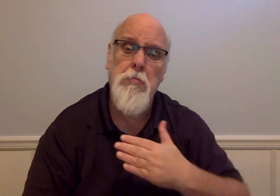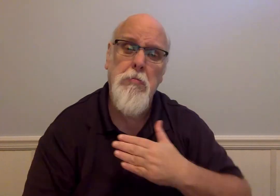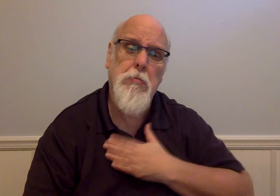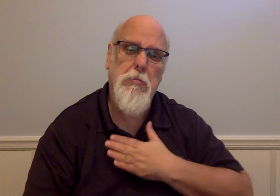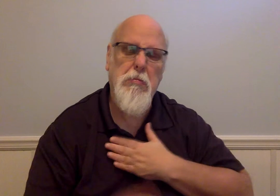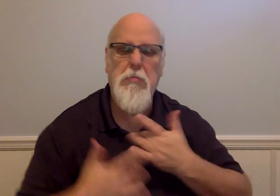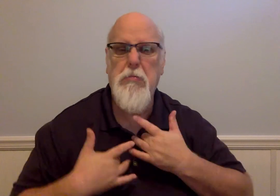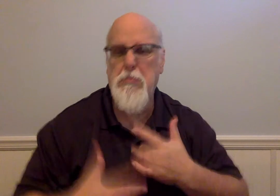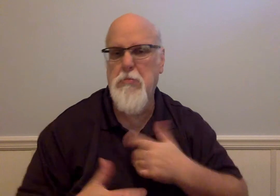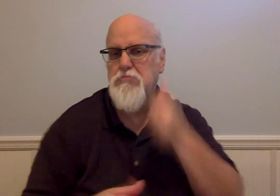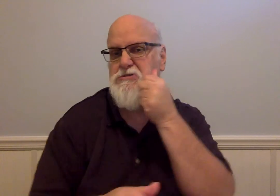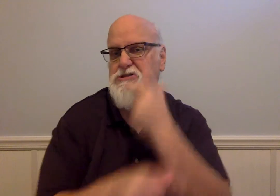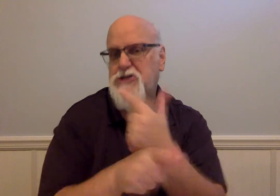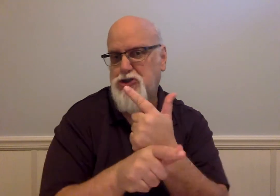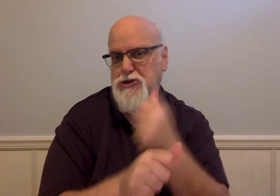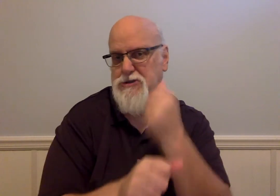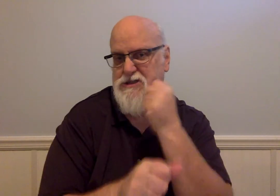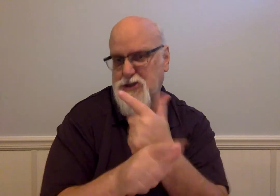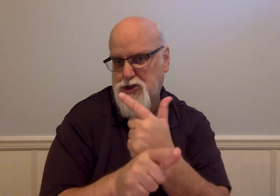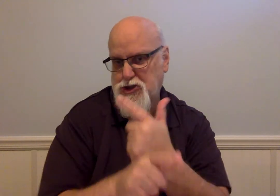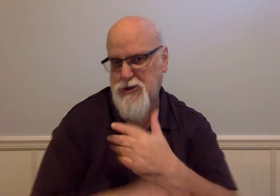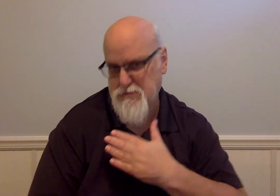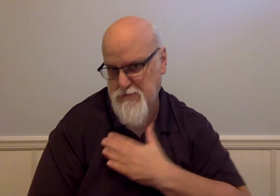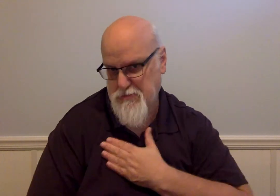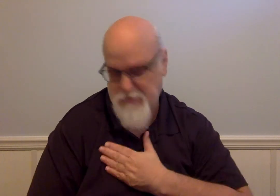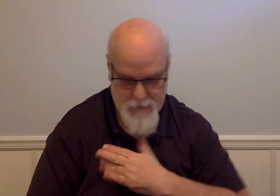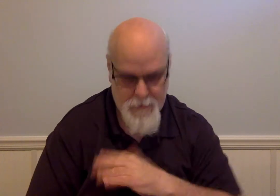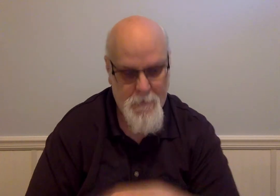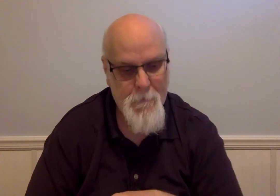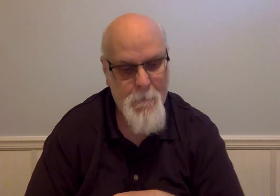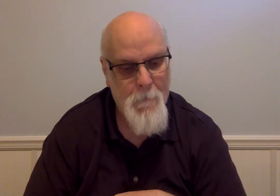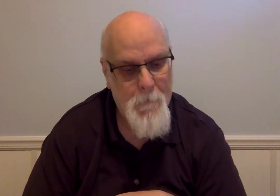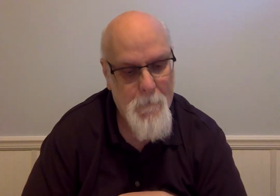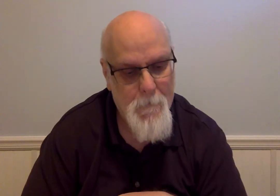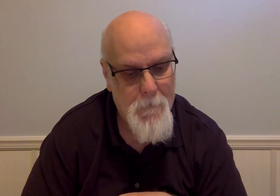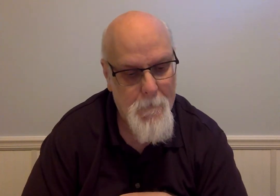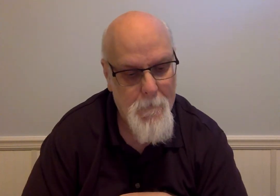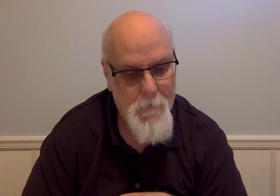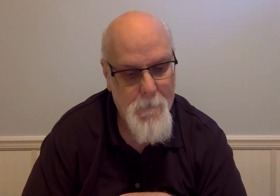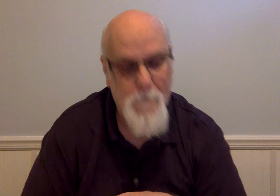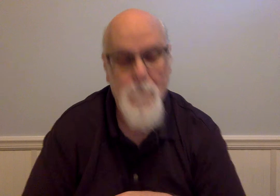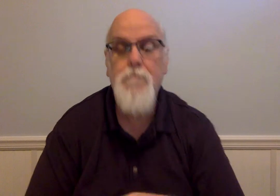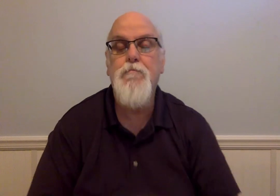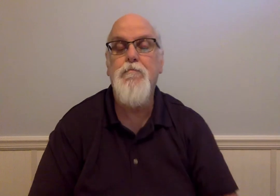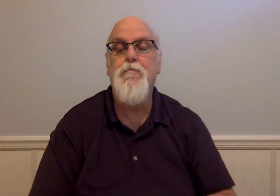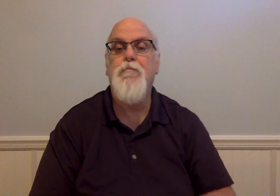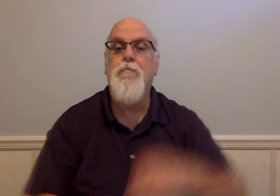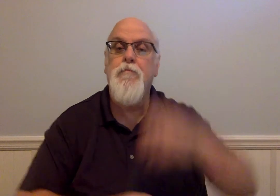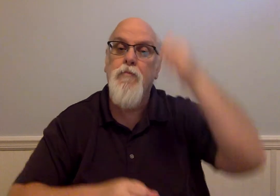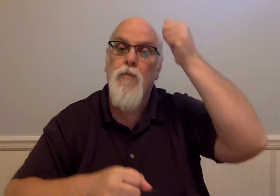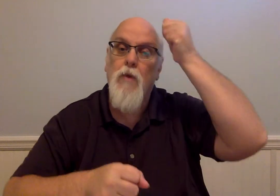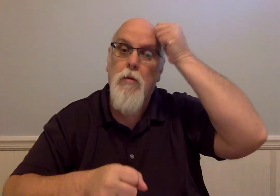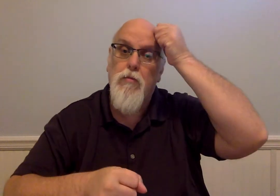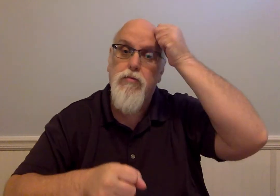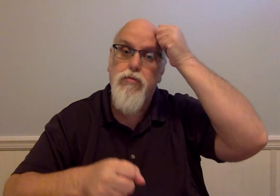either way, I tend to do sister. I do this hitting my hand, brother, sister, like an L off your, so then